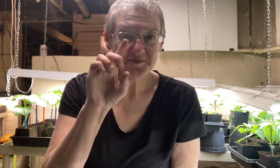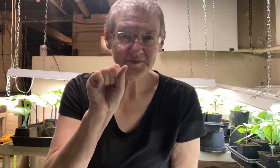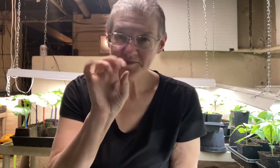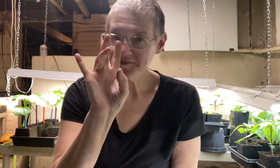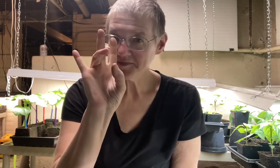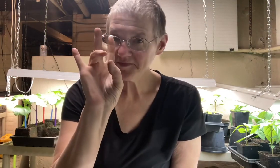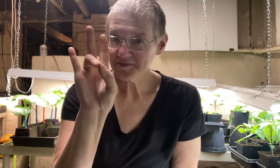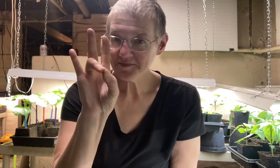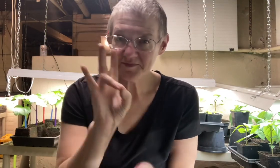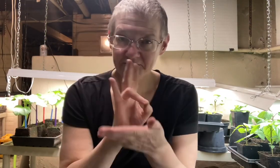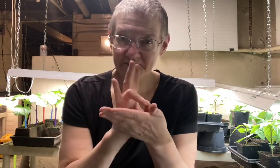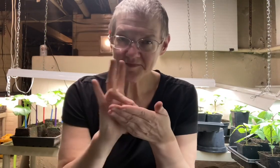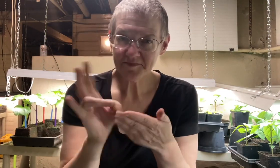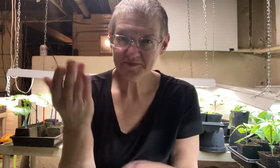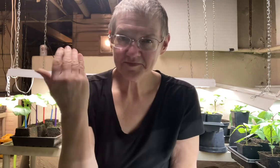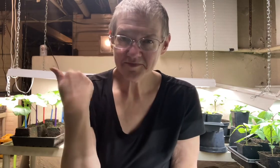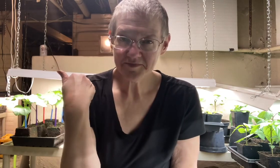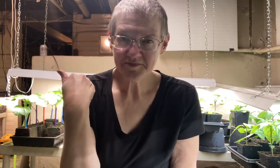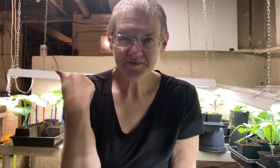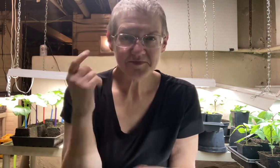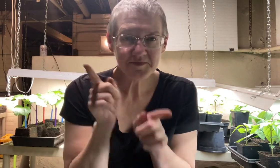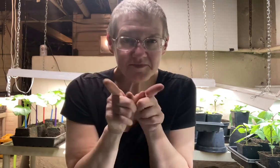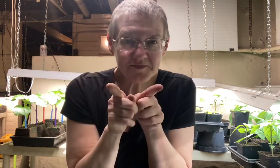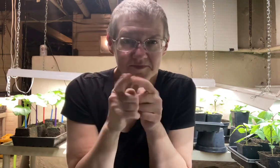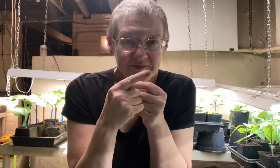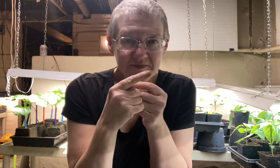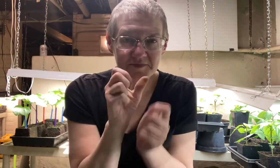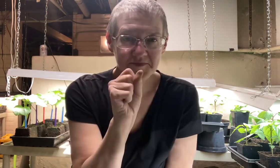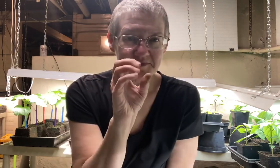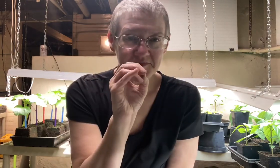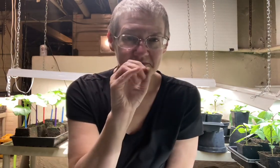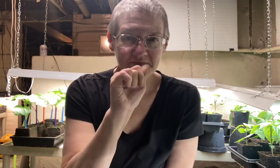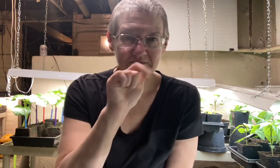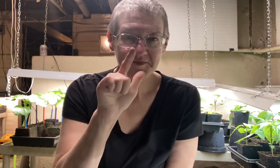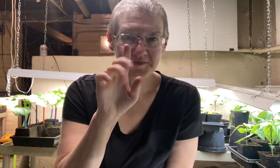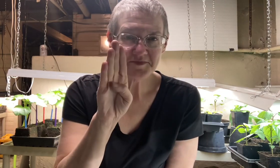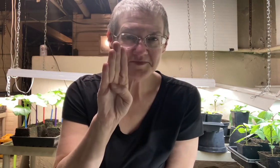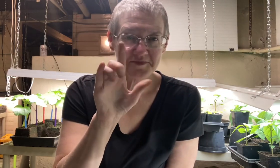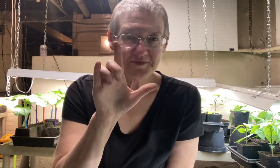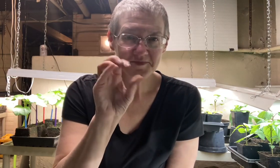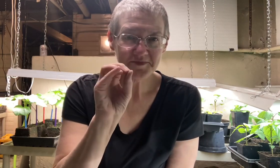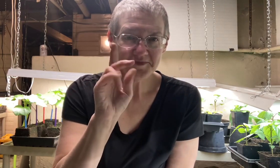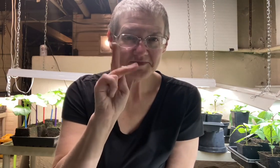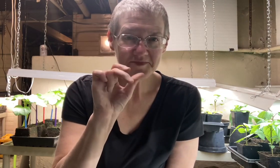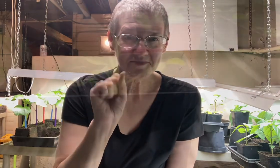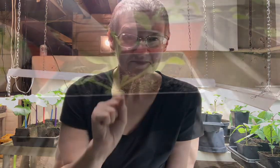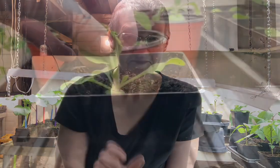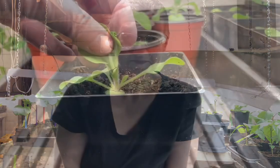I started these seedlings 7 weeks ago in 2-inch soil blocks.